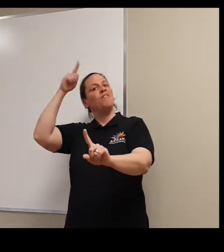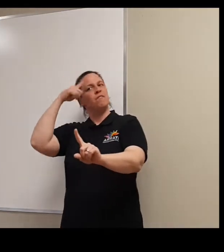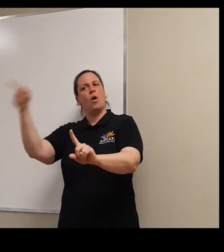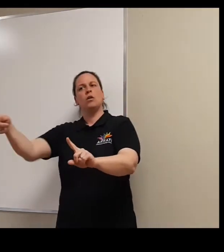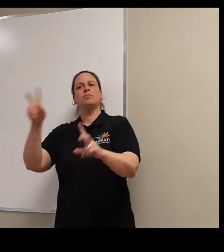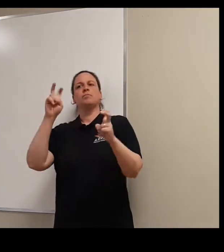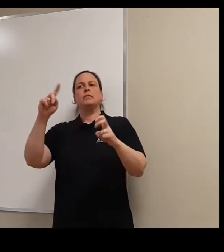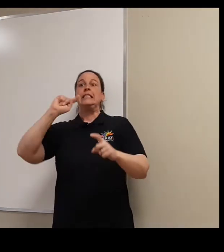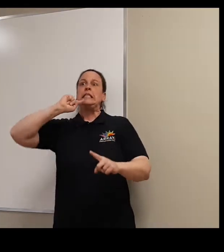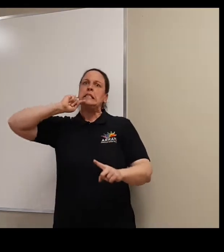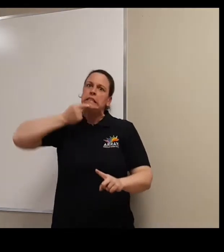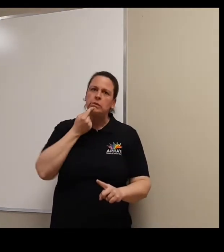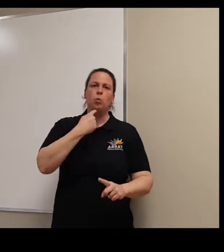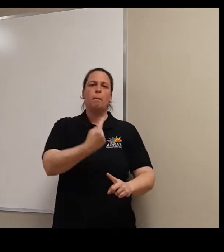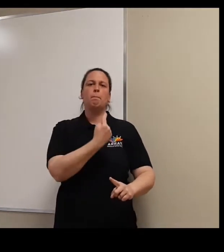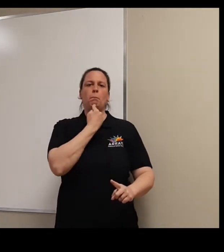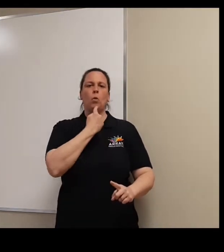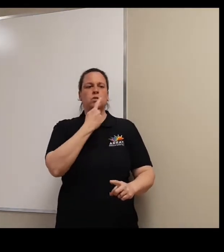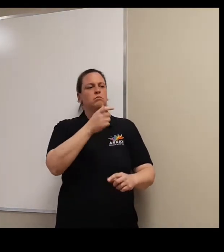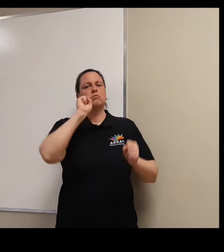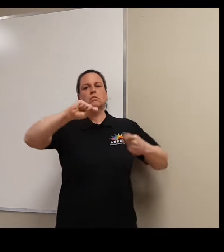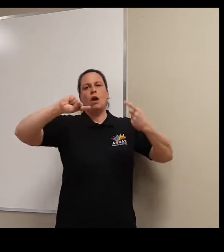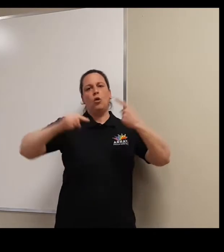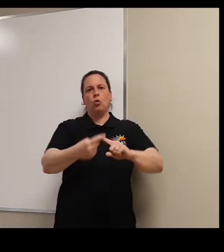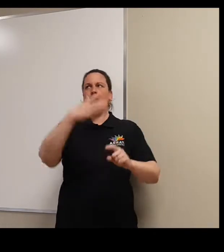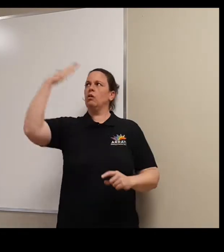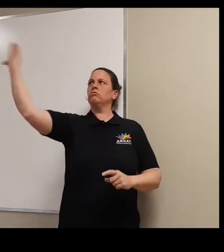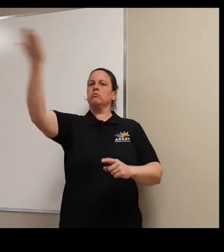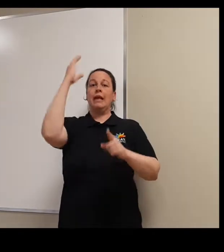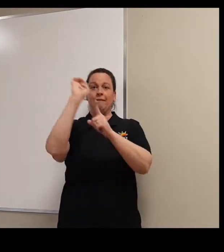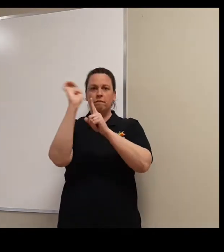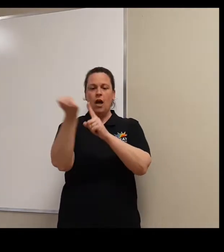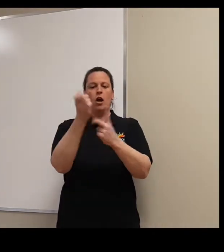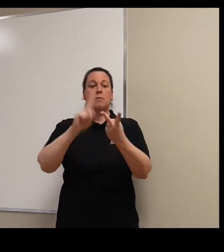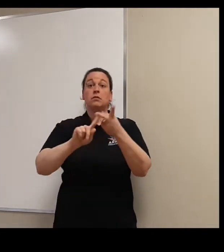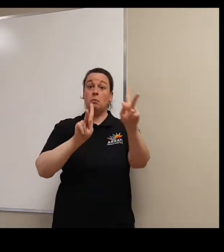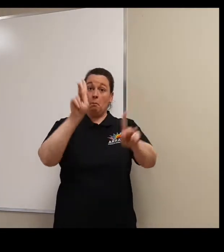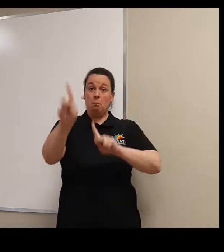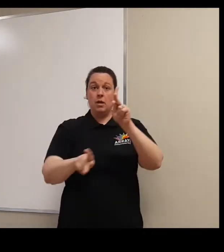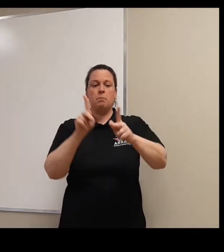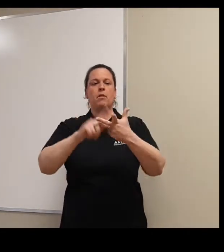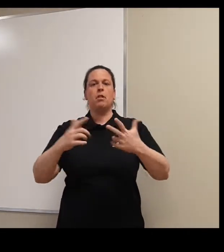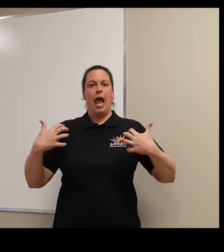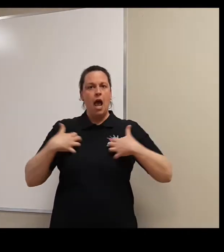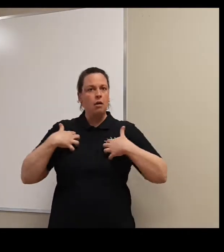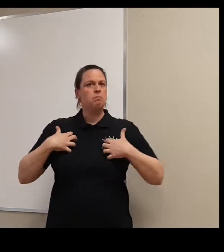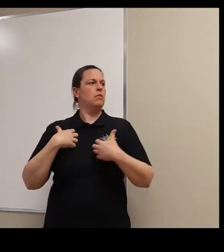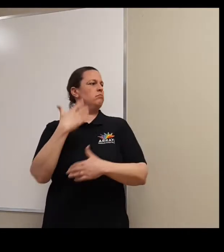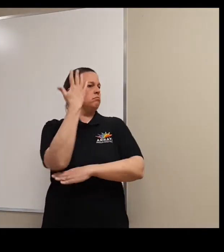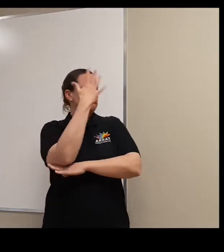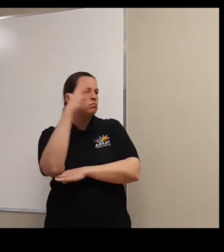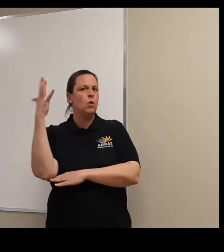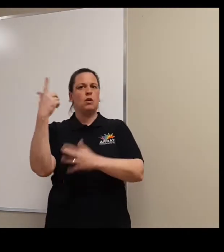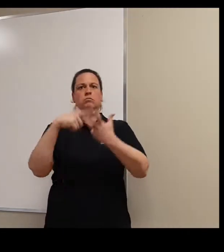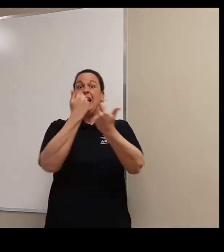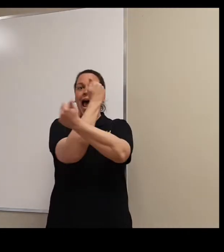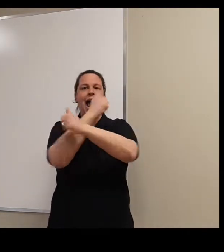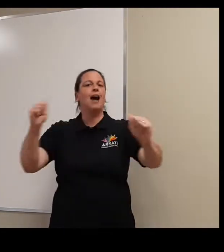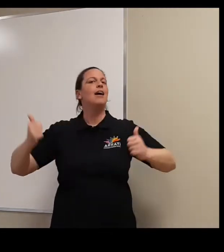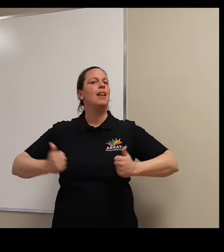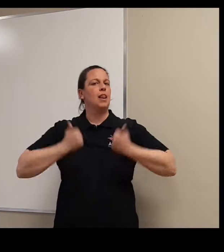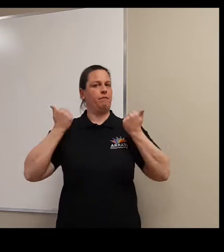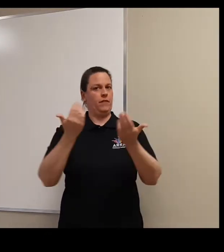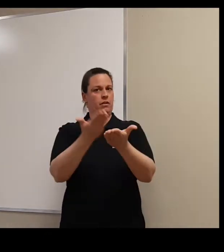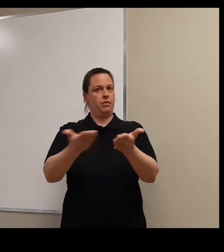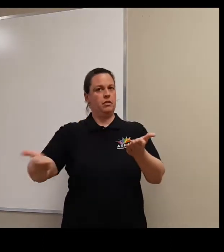on cars, everywhere. That symbol is identifying that there is a biological hazard that could be dangerous